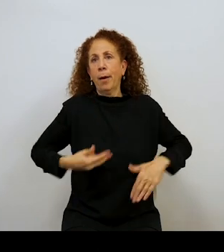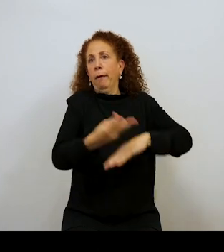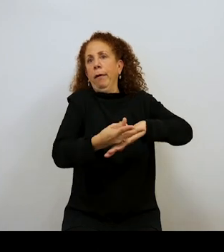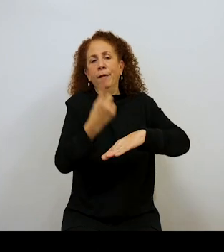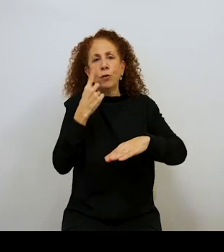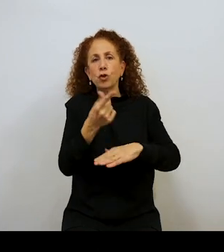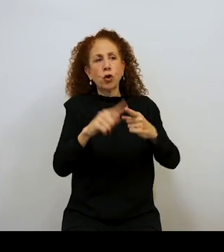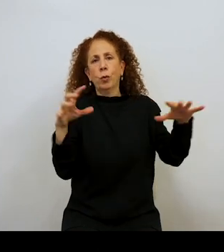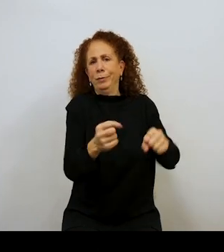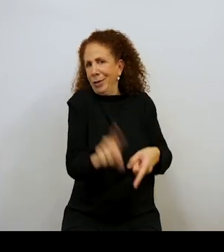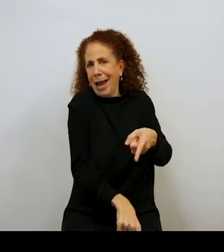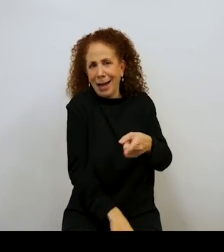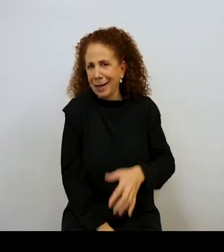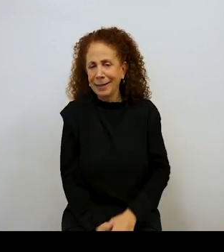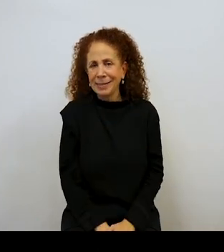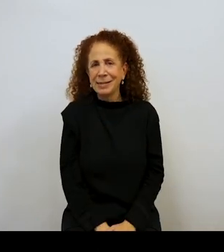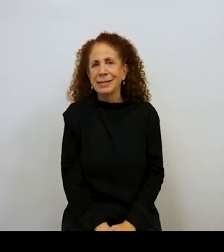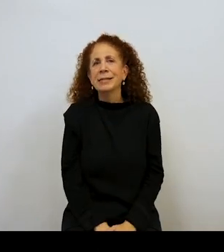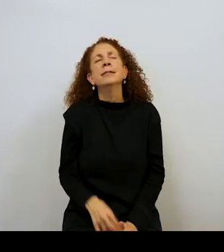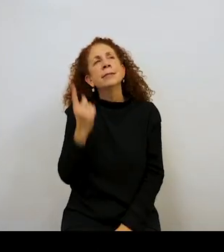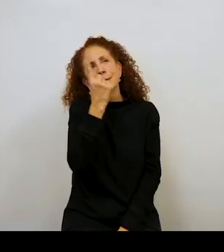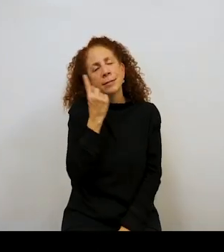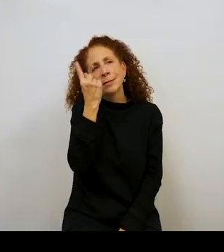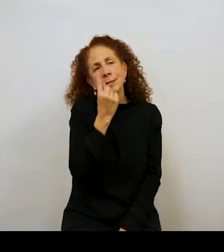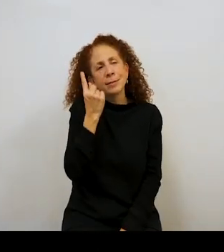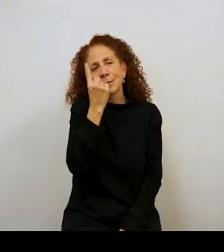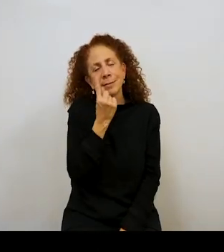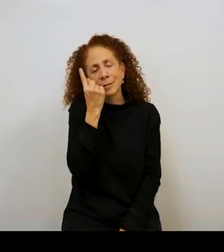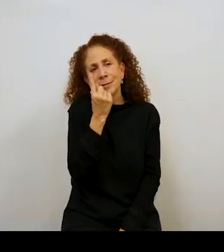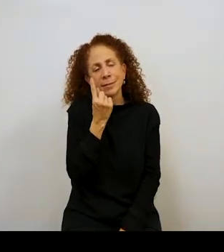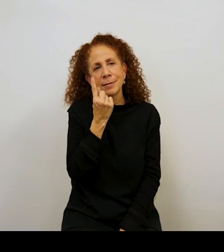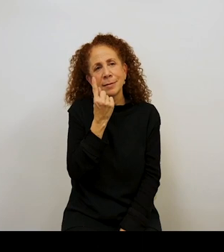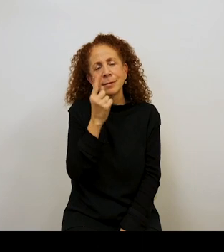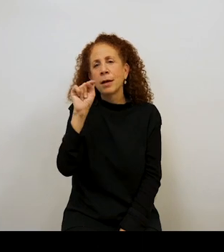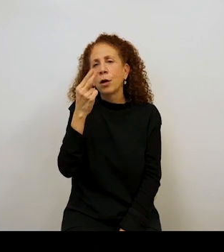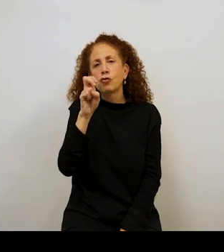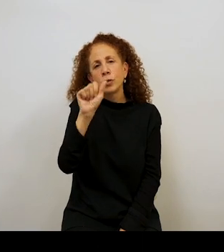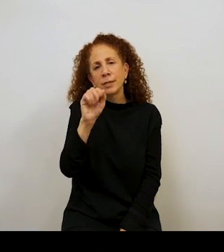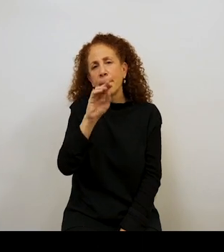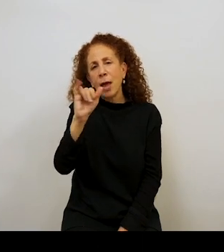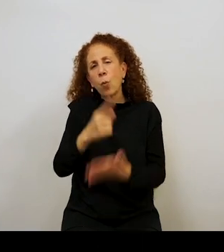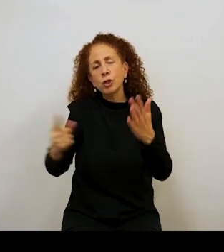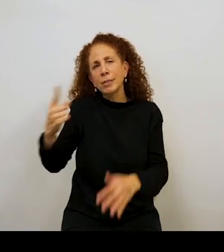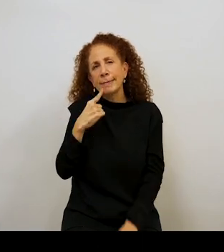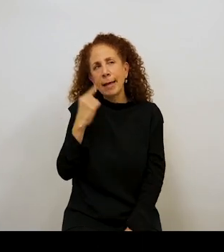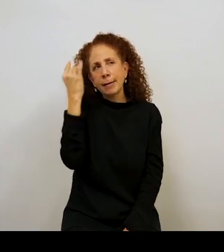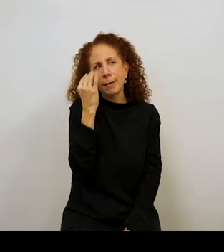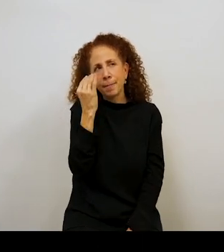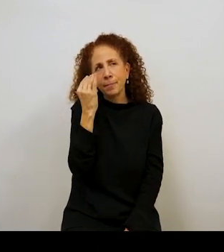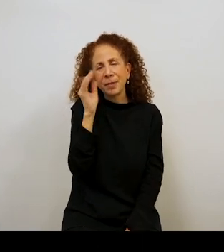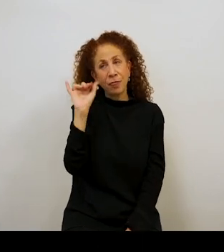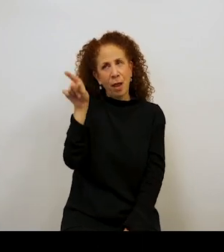for the dogs. And then I thought of Theresa May and what she'd mm-hmm. said. And I thought, well, what when you're